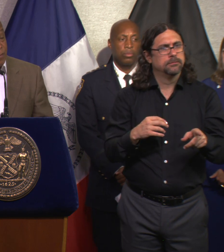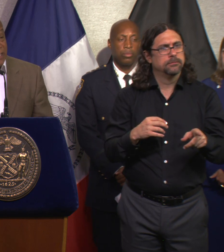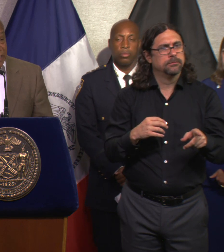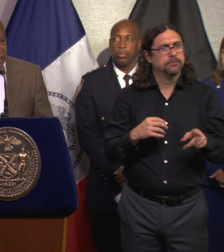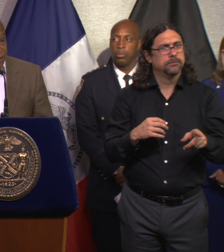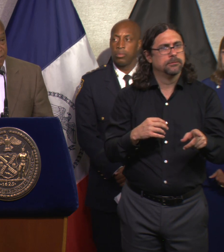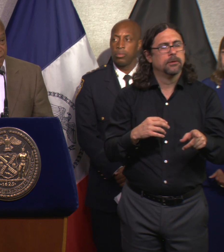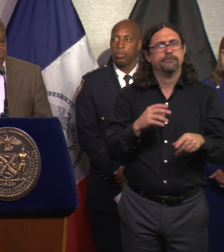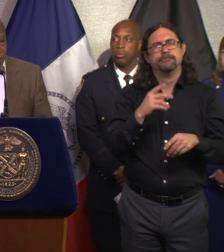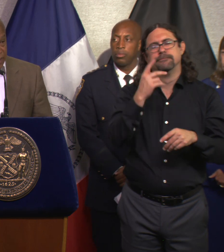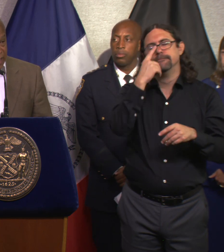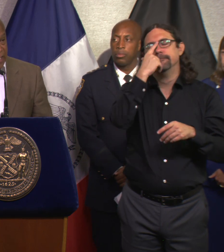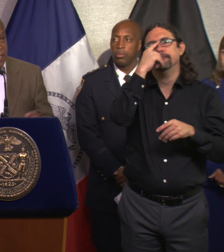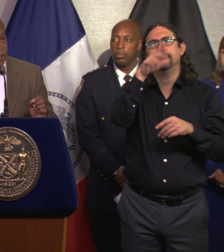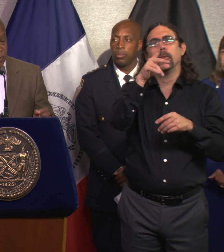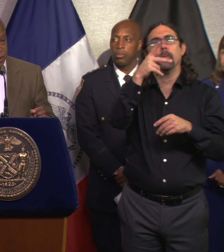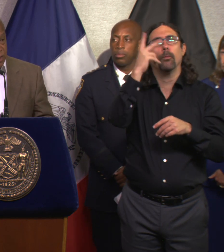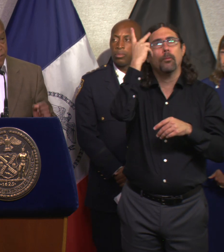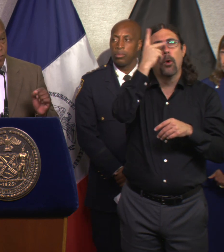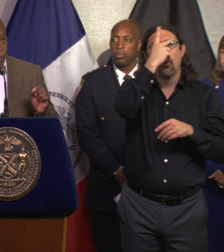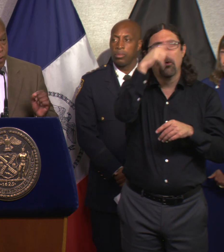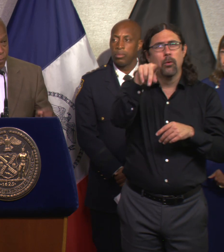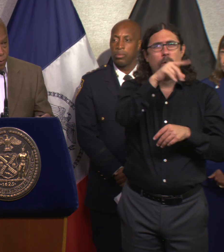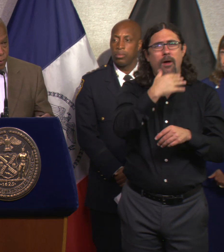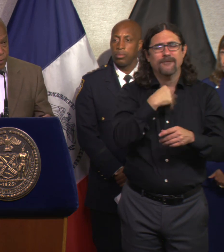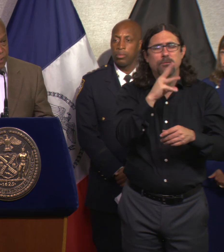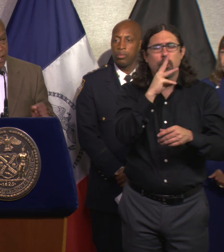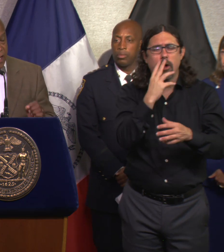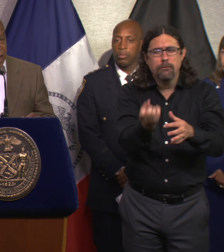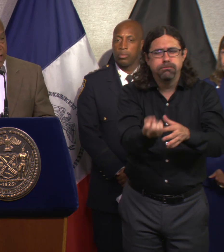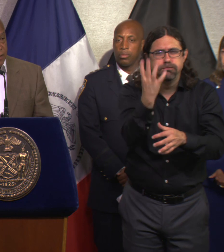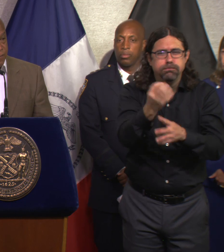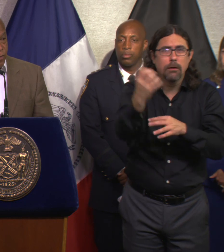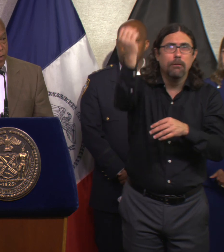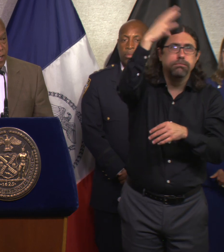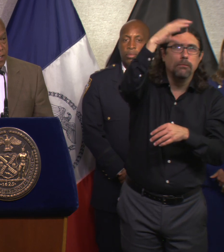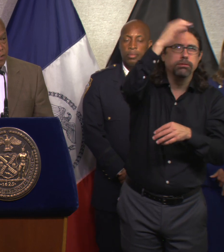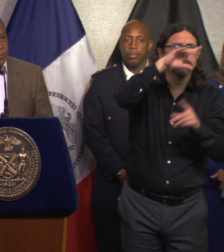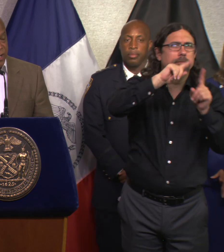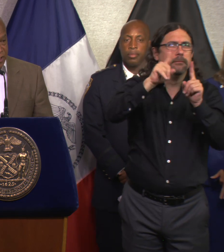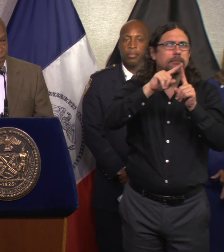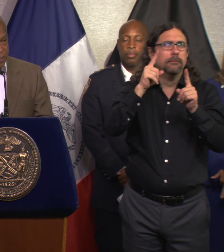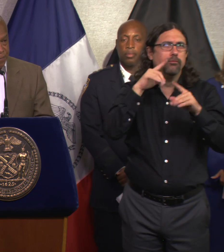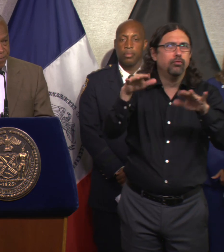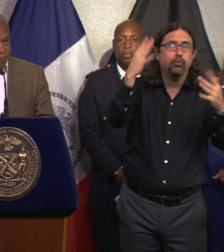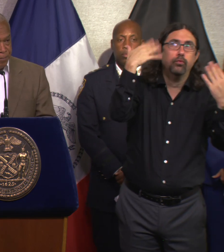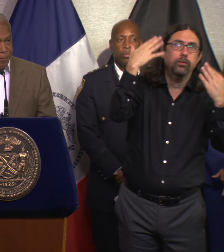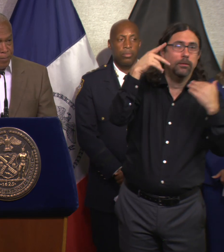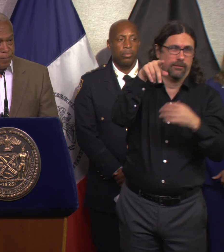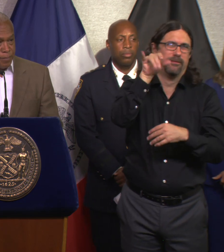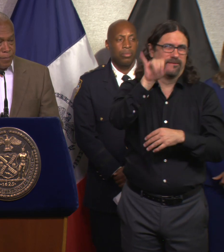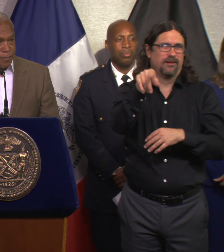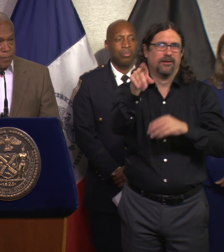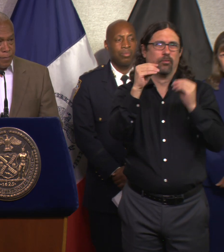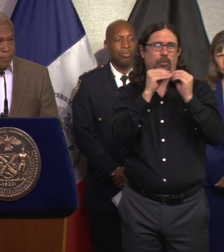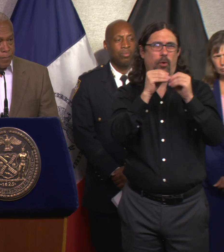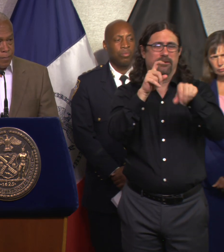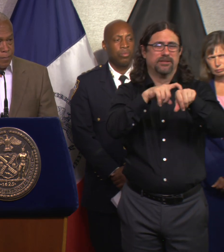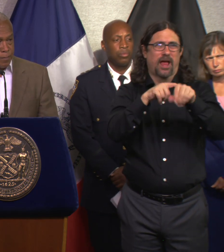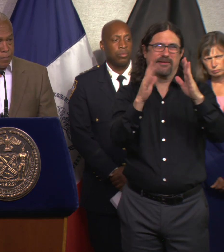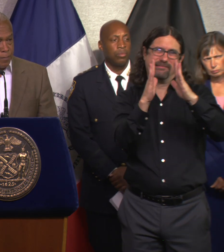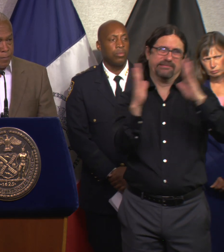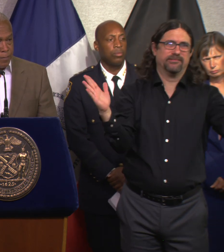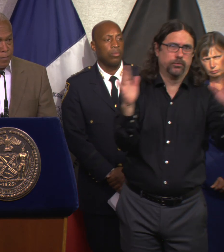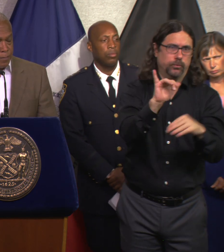so that they'll be clean for the following day. So it's just for pools and for spray showers. Why not? I mean, beaches in the city